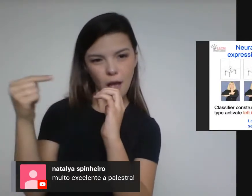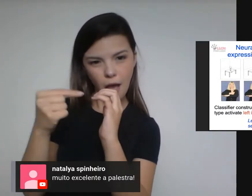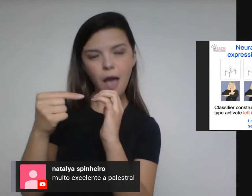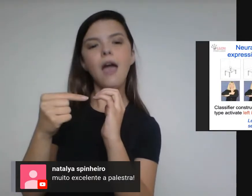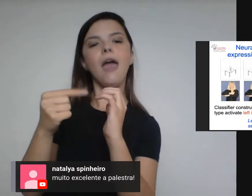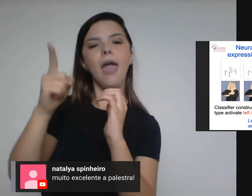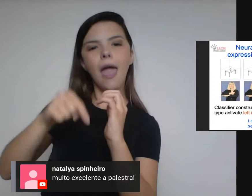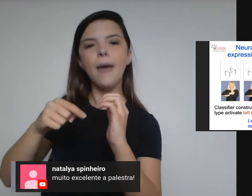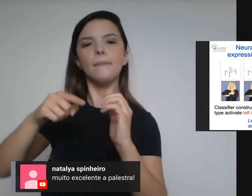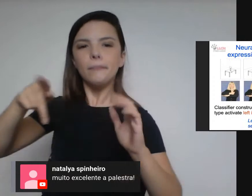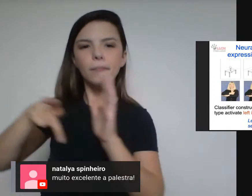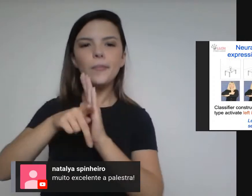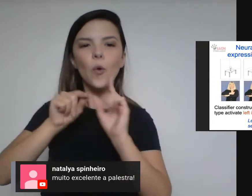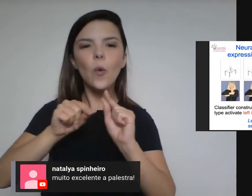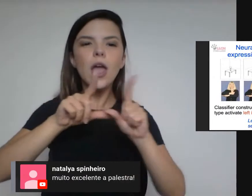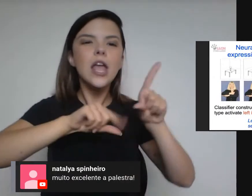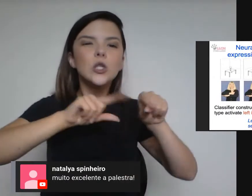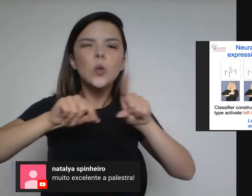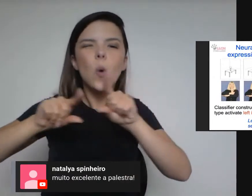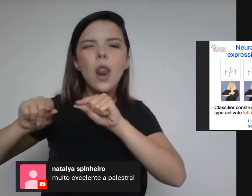and selecting the correct